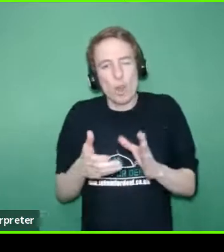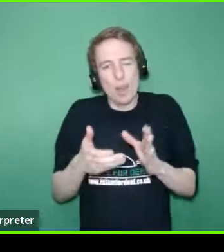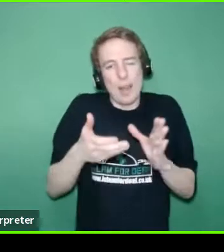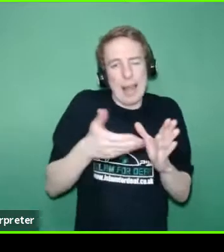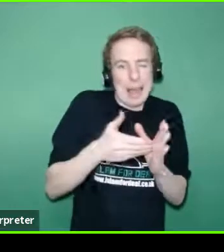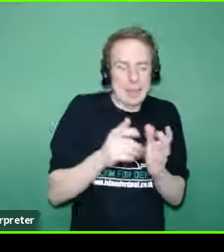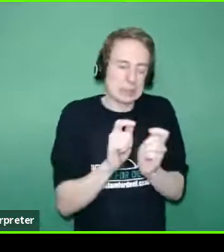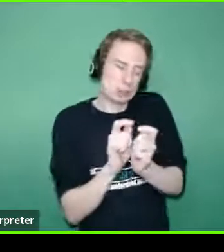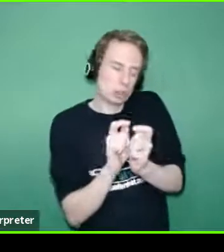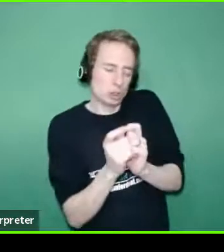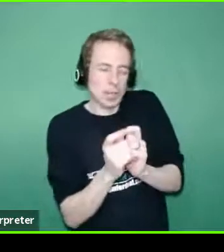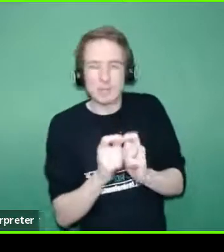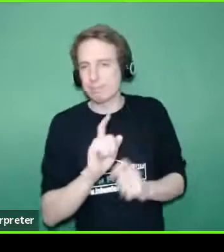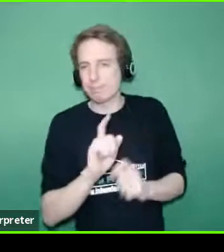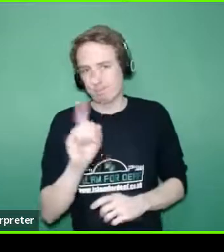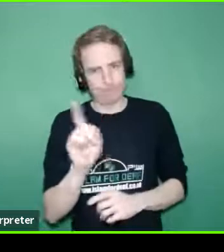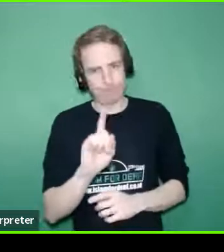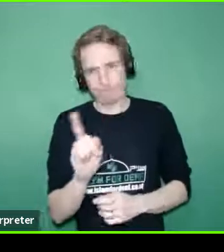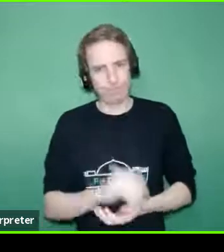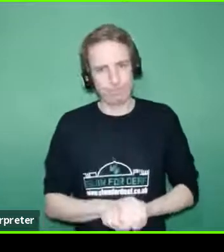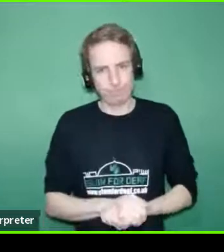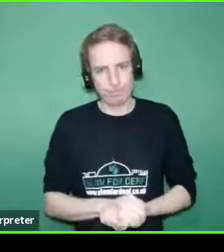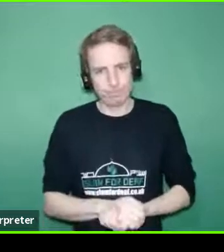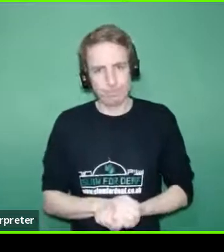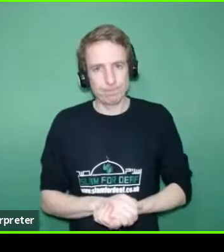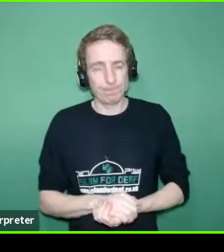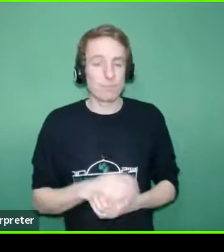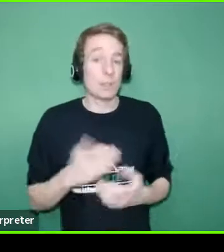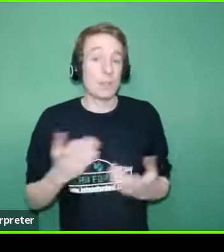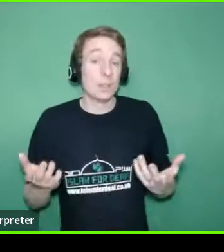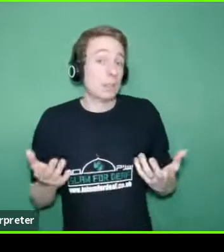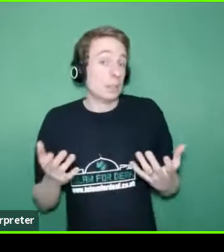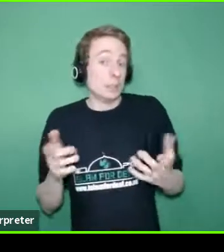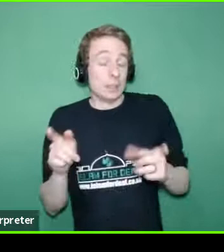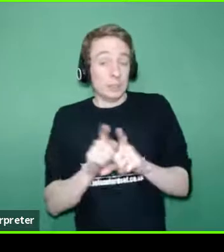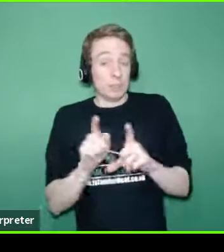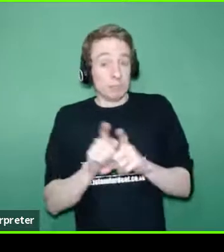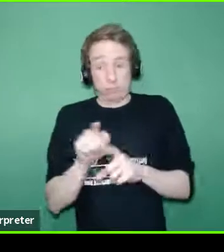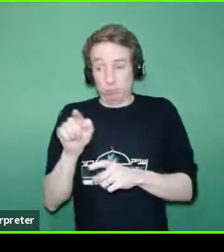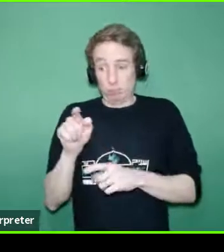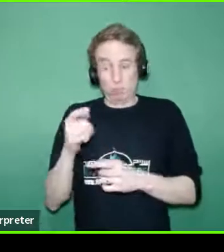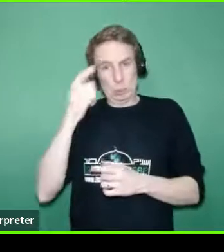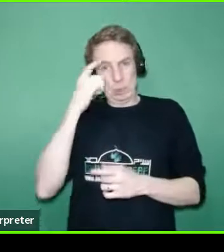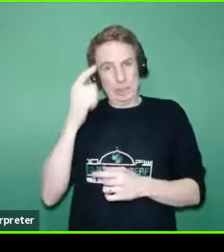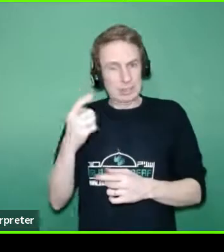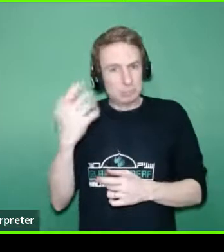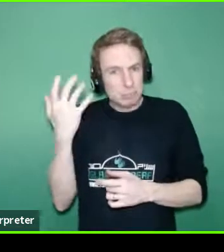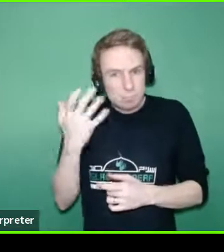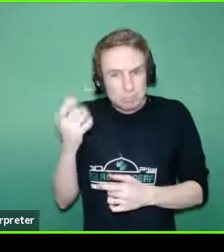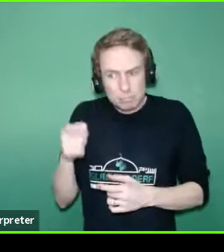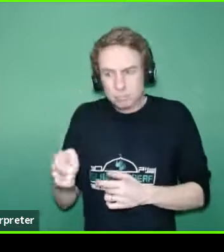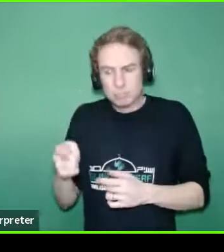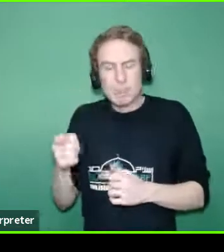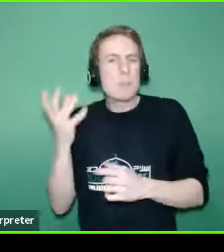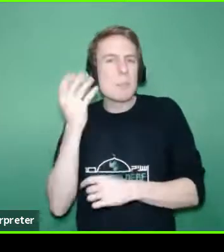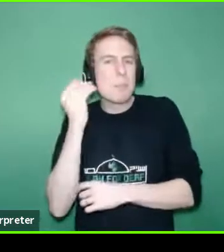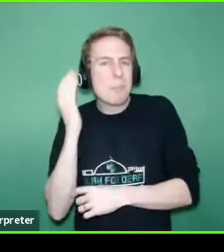case, this is even though the case, the messenger and the prophet, there is some sort